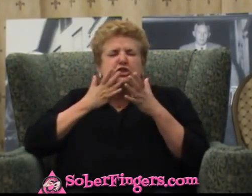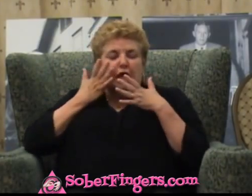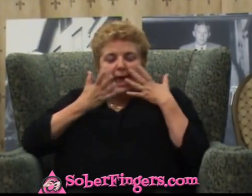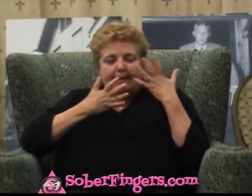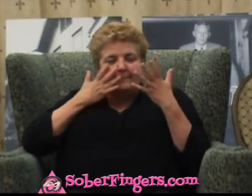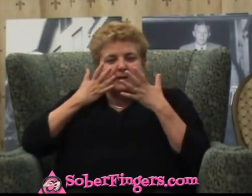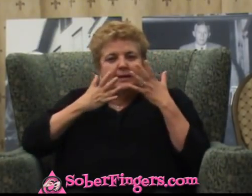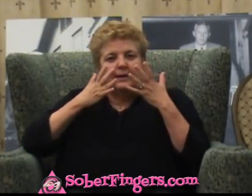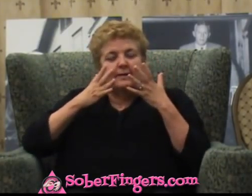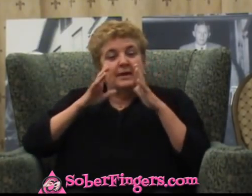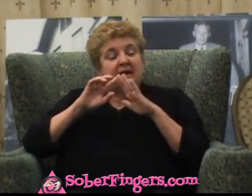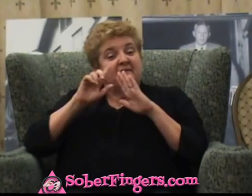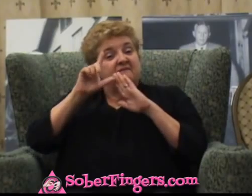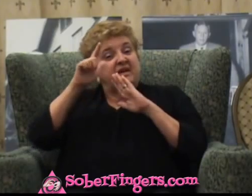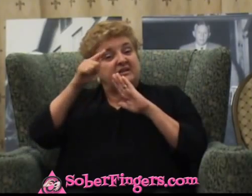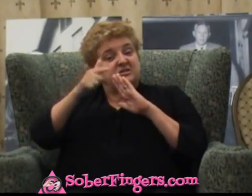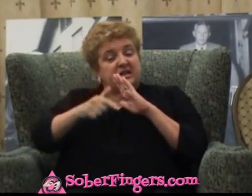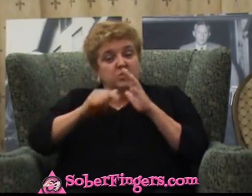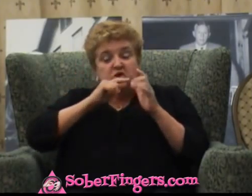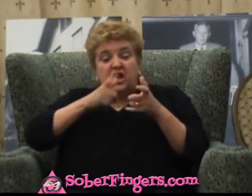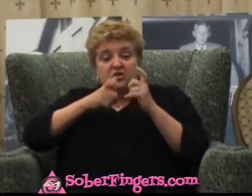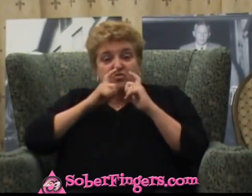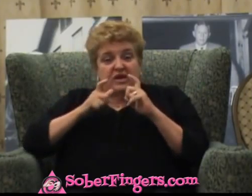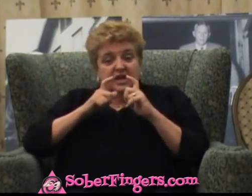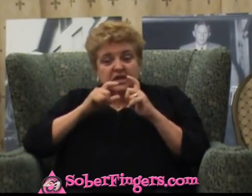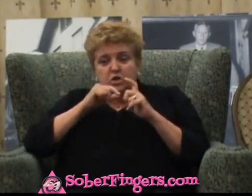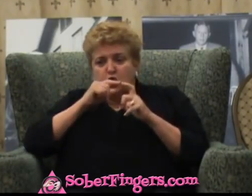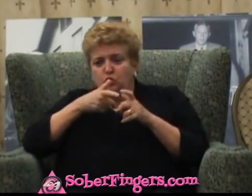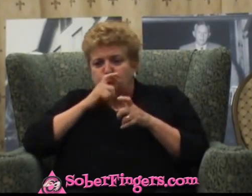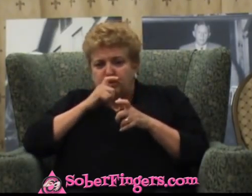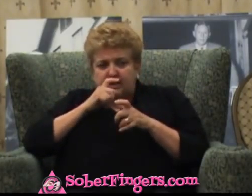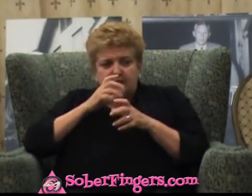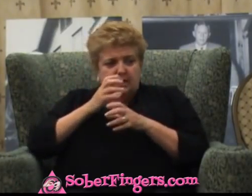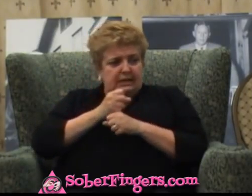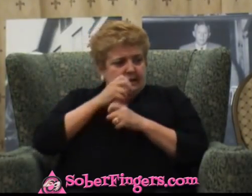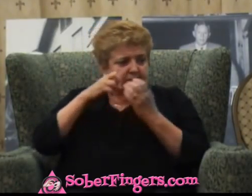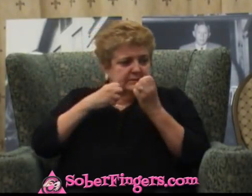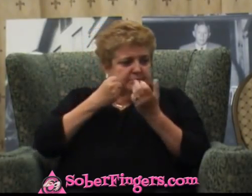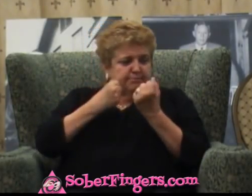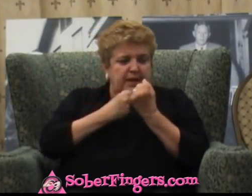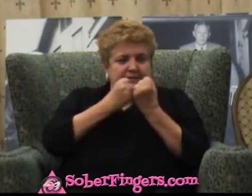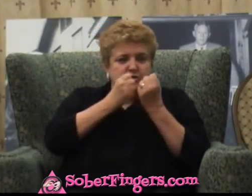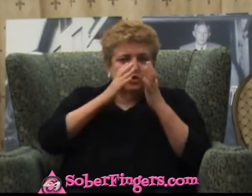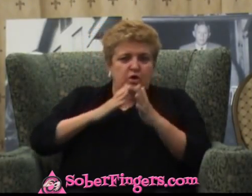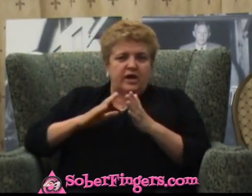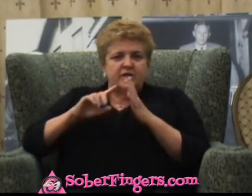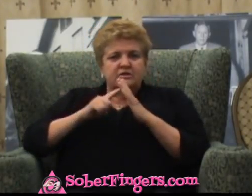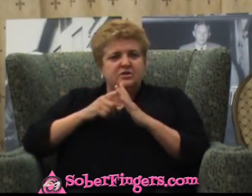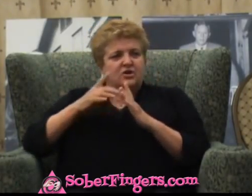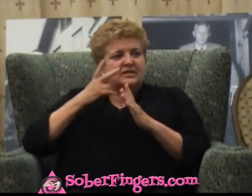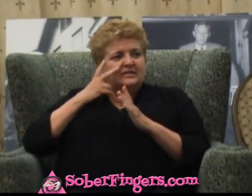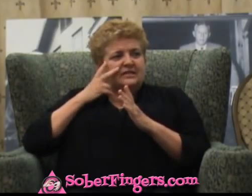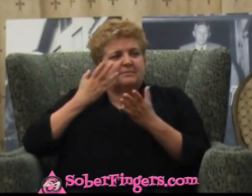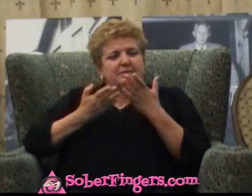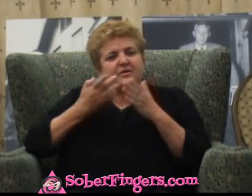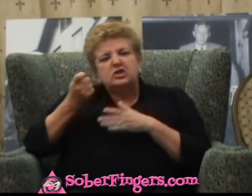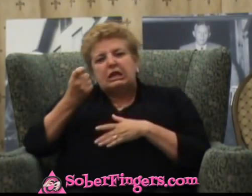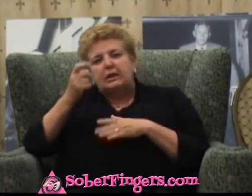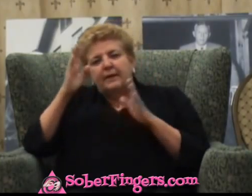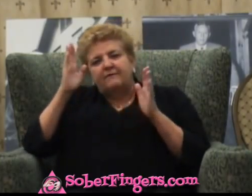the next right thing and you don't drink and you get a sponsor, you start to see that maybe there's a little flicker of hope, just a little bit. And I got that little flicker